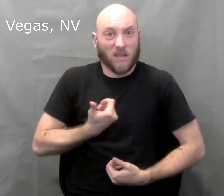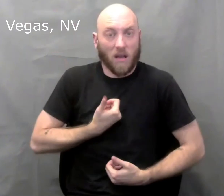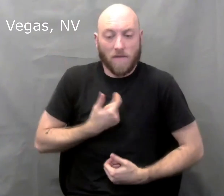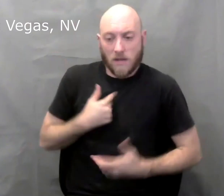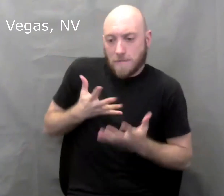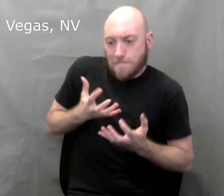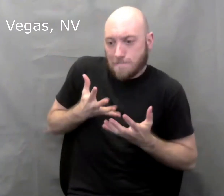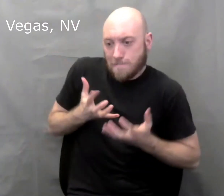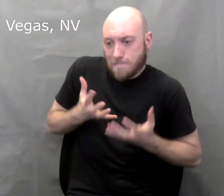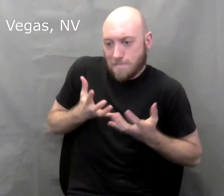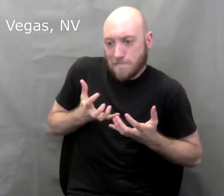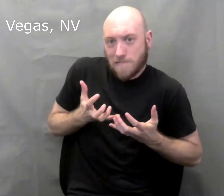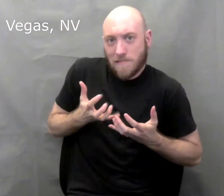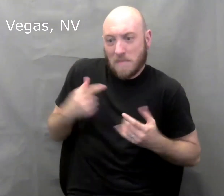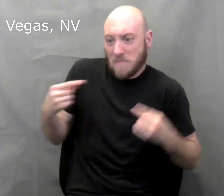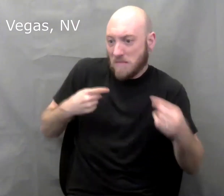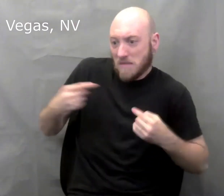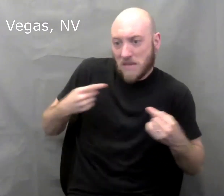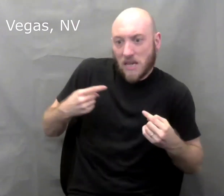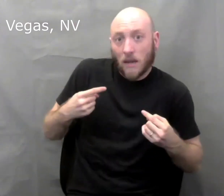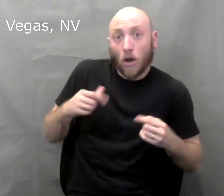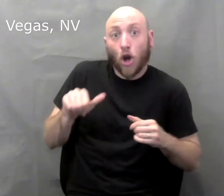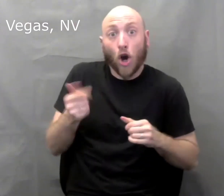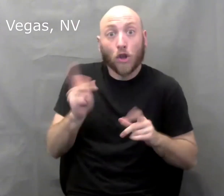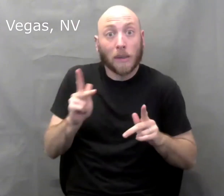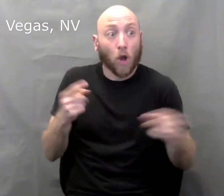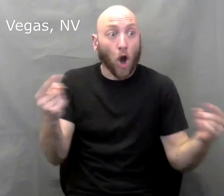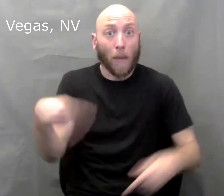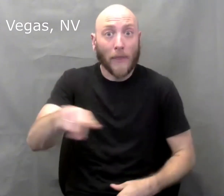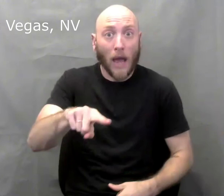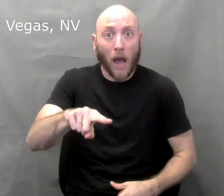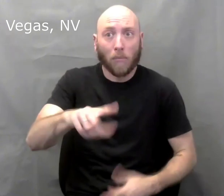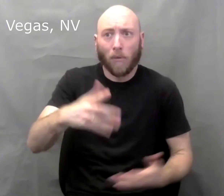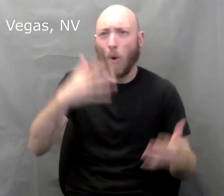and me, that it didn't even register to me that I was hurting other people.